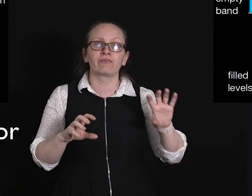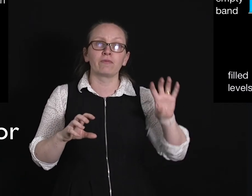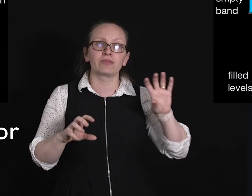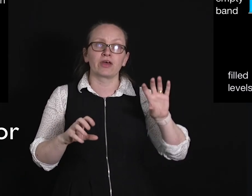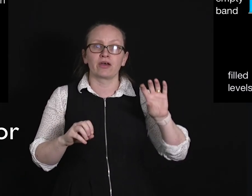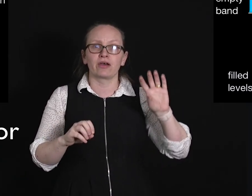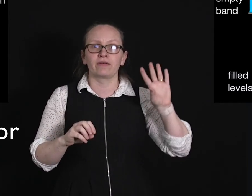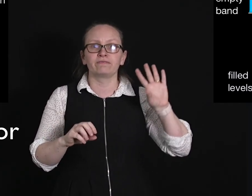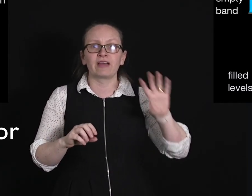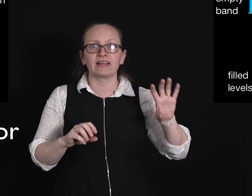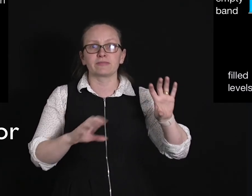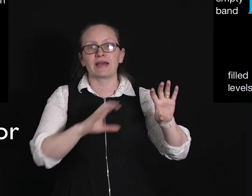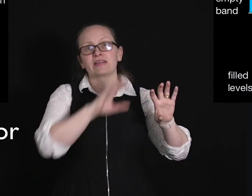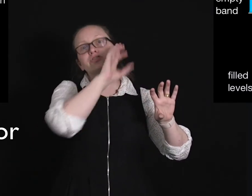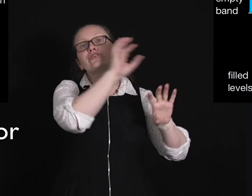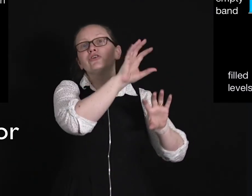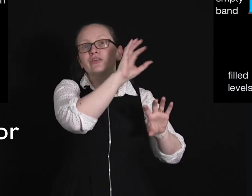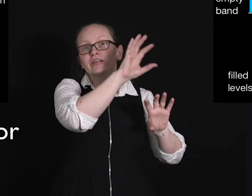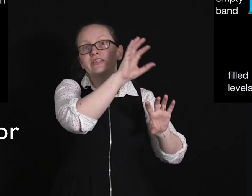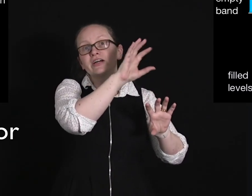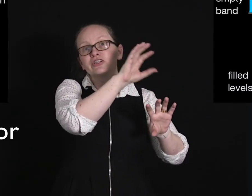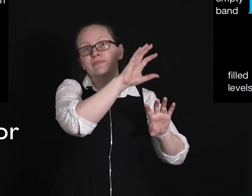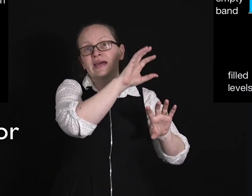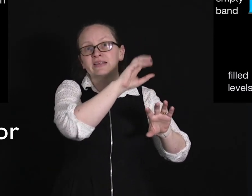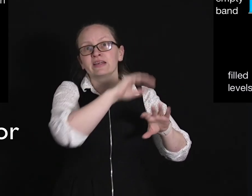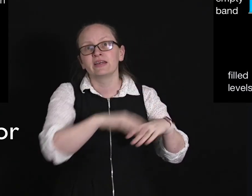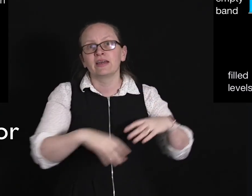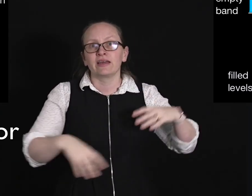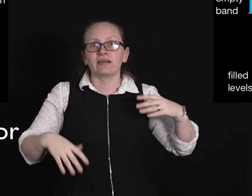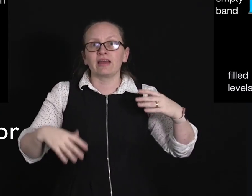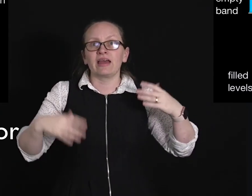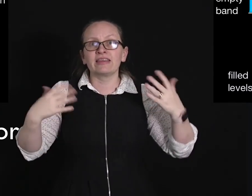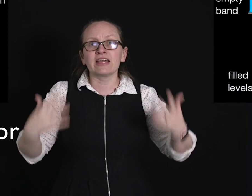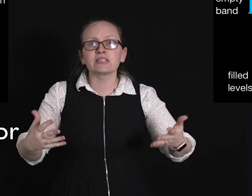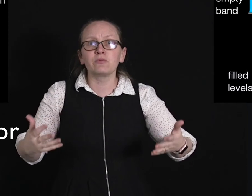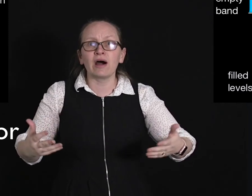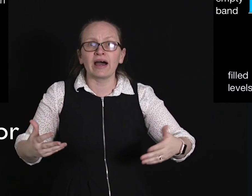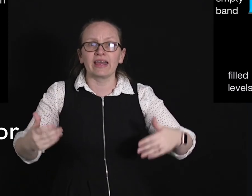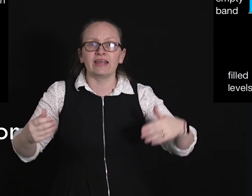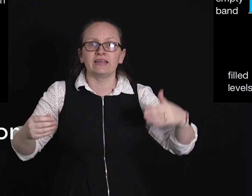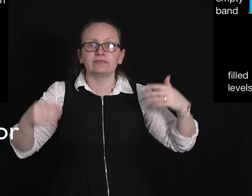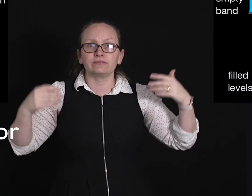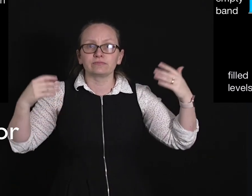from the valence band to the conduction band. And that's why